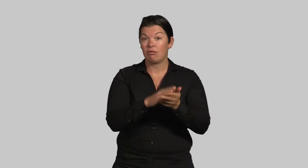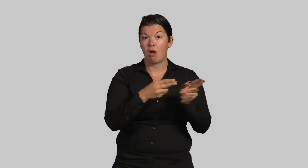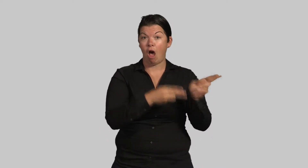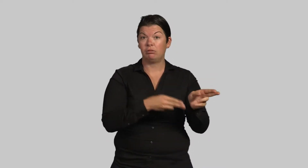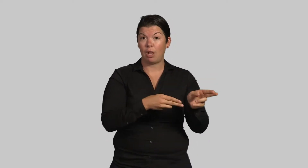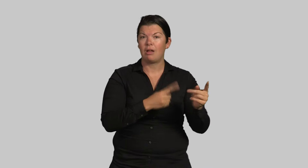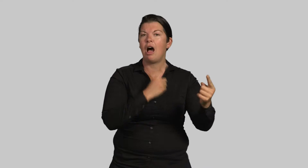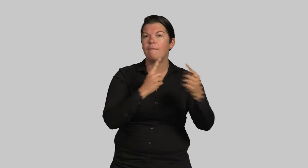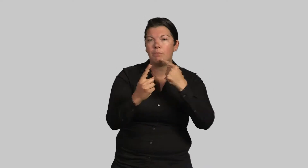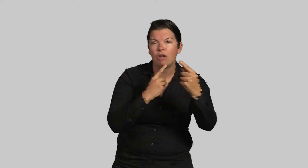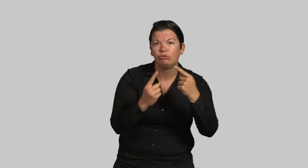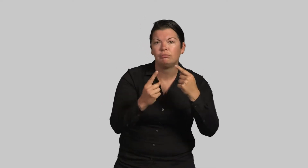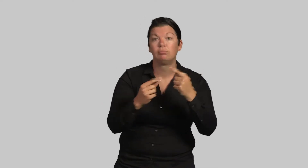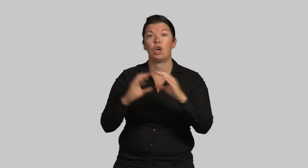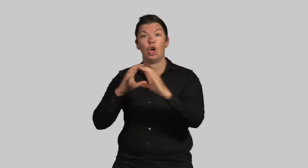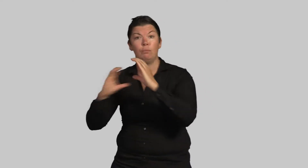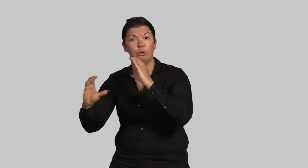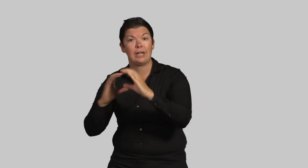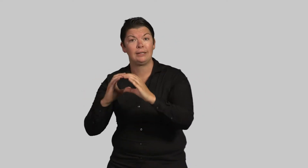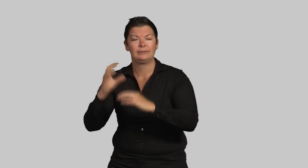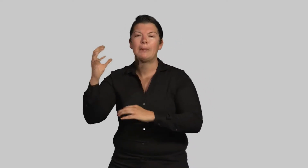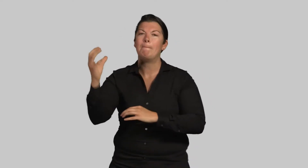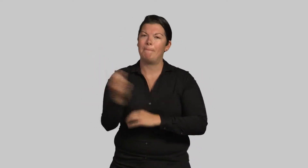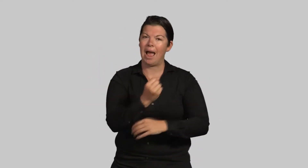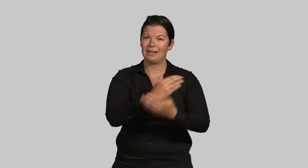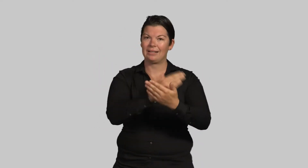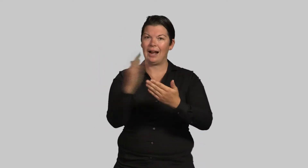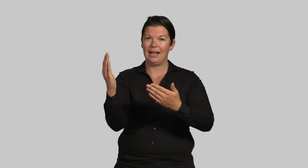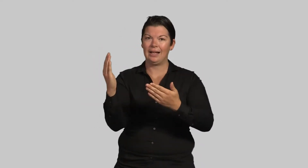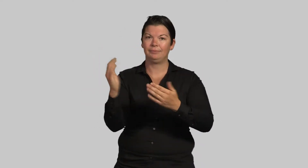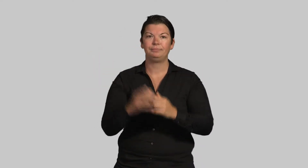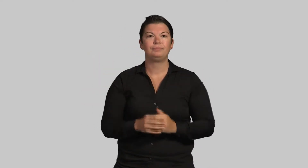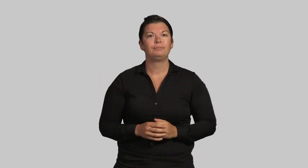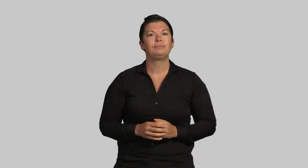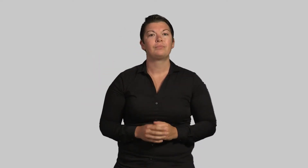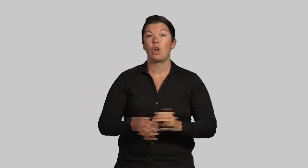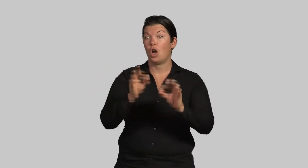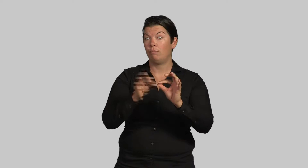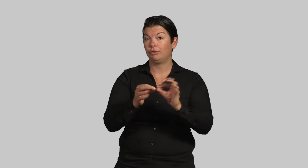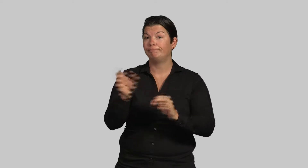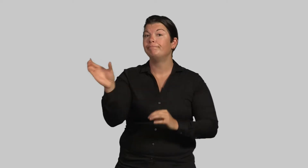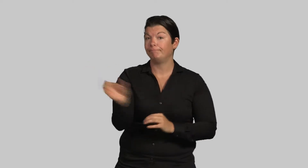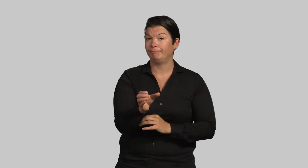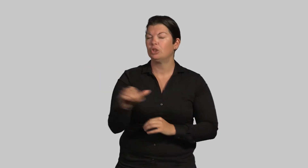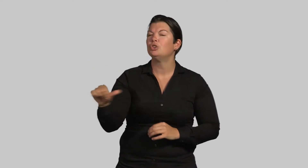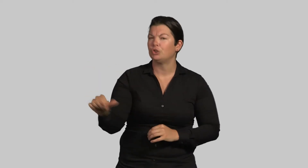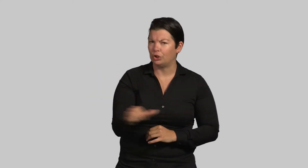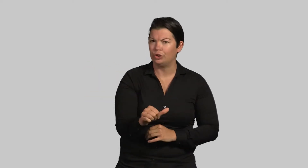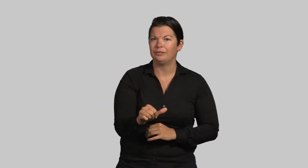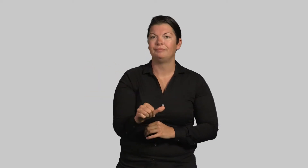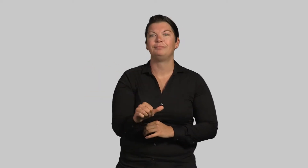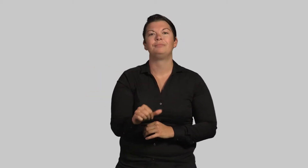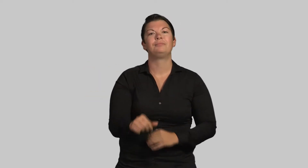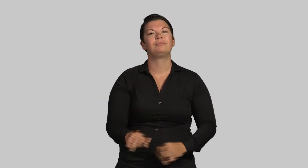It says that deaf people have the right to equal access to clear information and communication. An interpreter should be present.